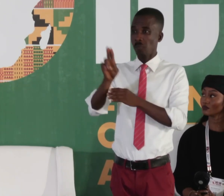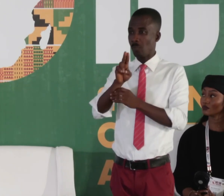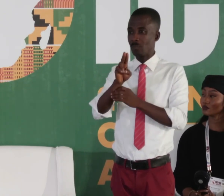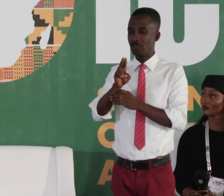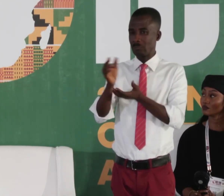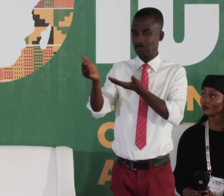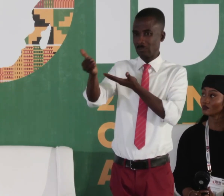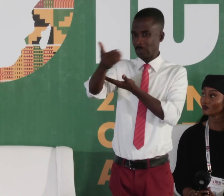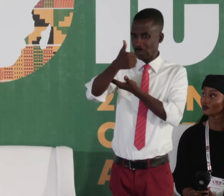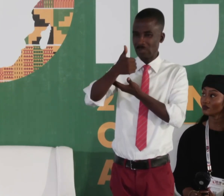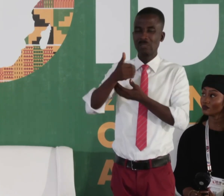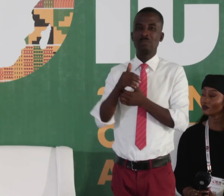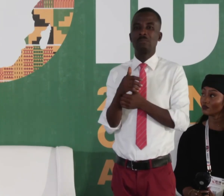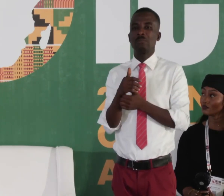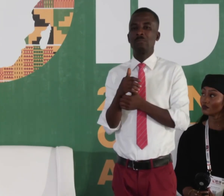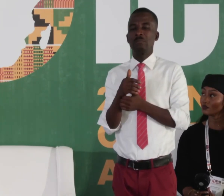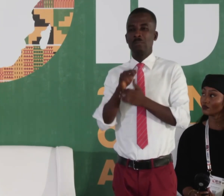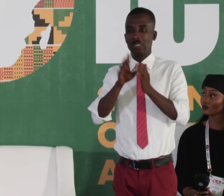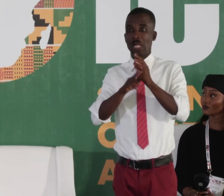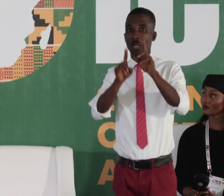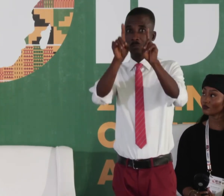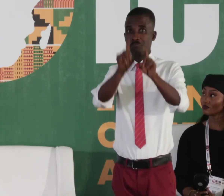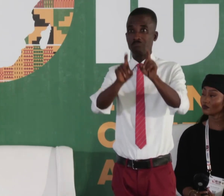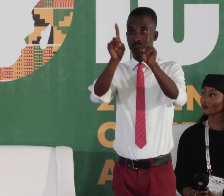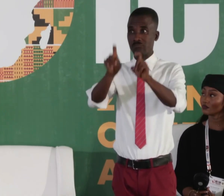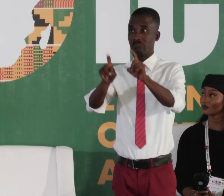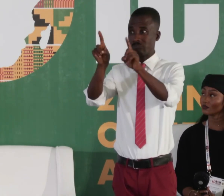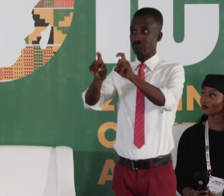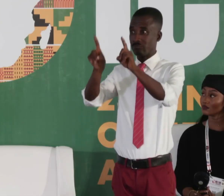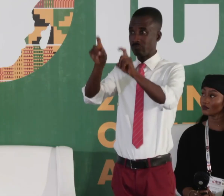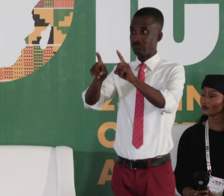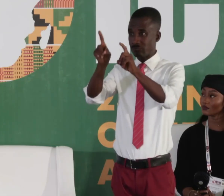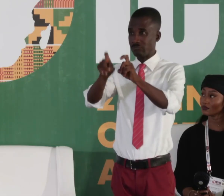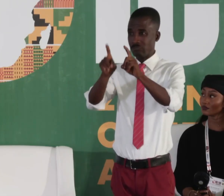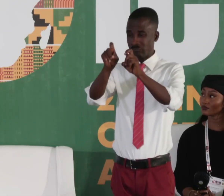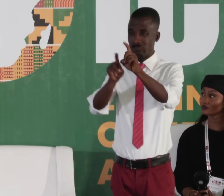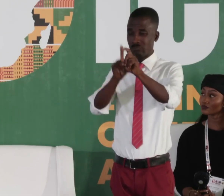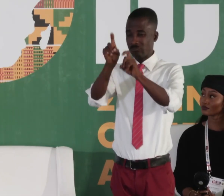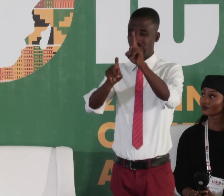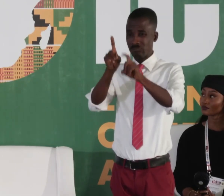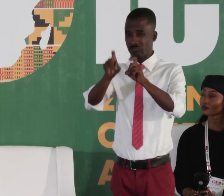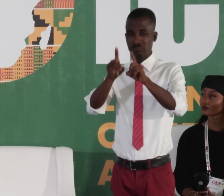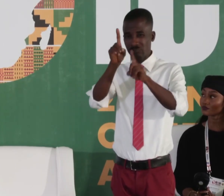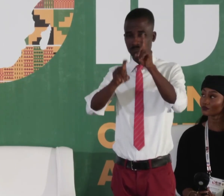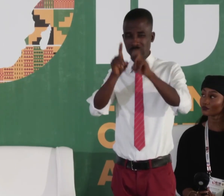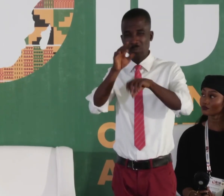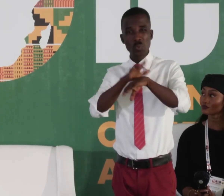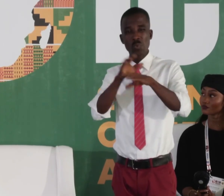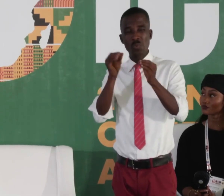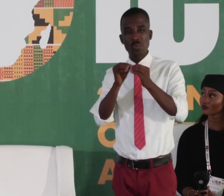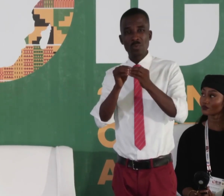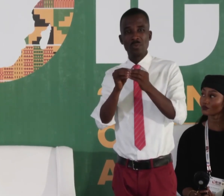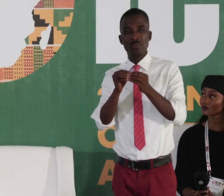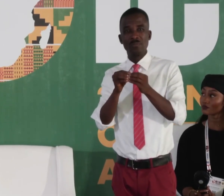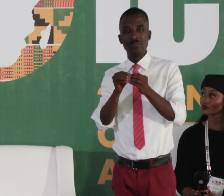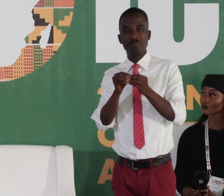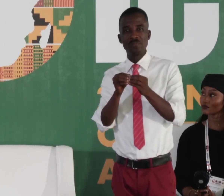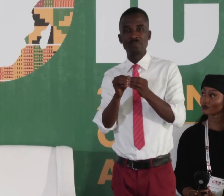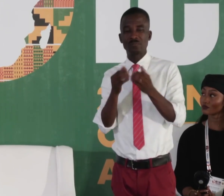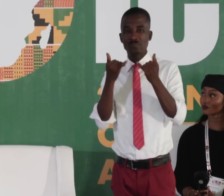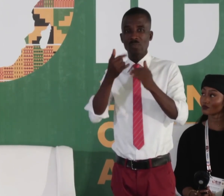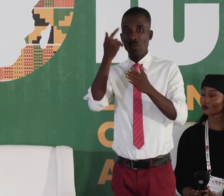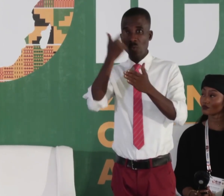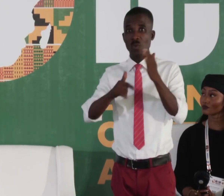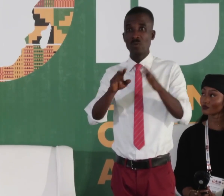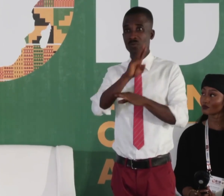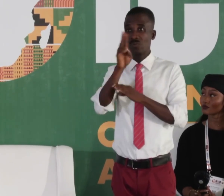13-item validated questionnaire, we sought those questions and had these issues that we mentioned earlier in the objectives. What was